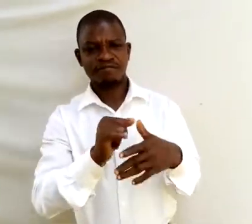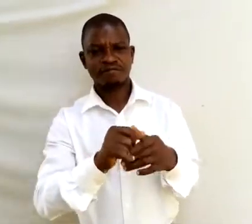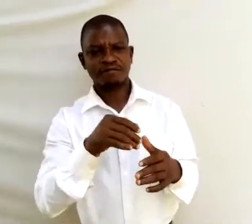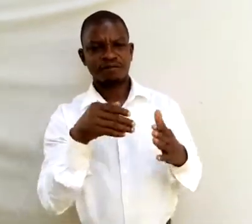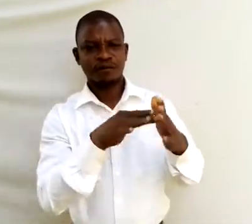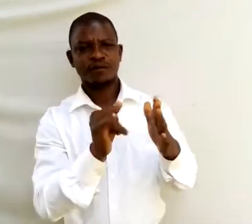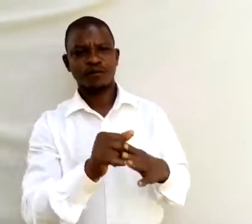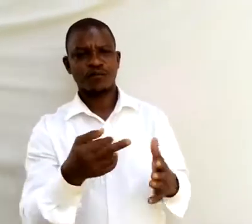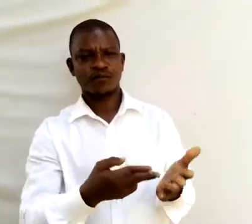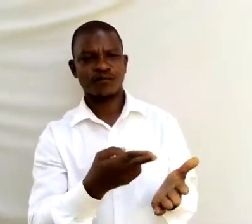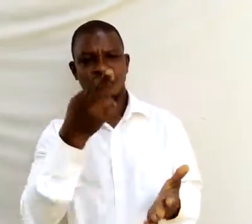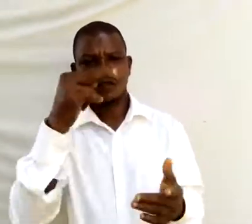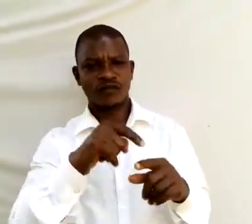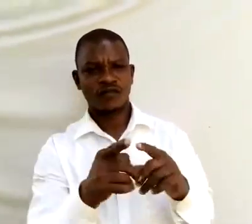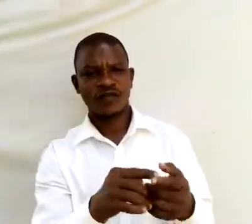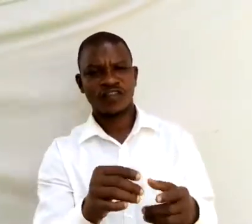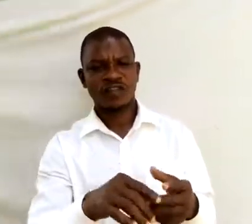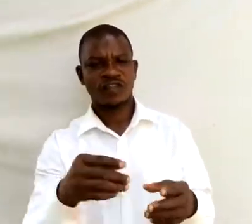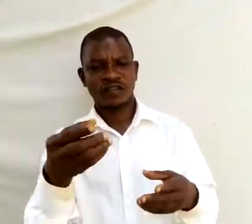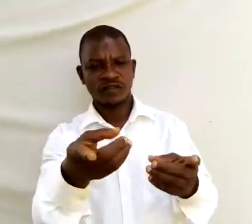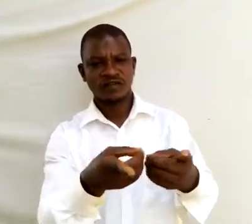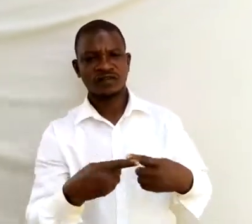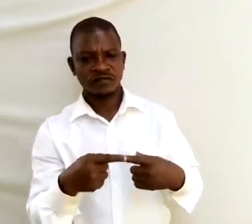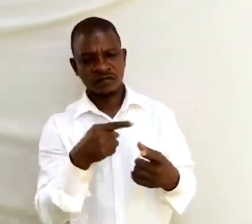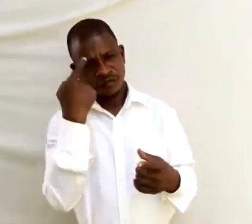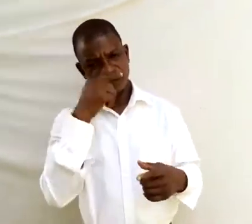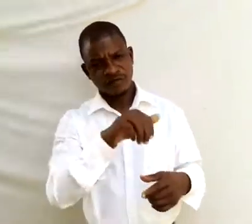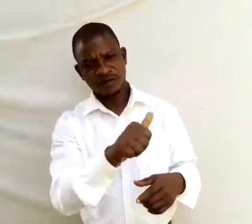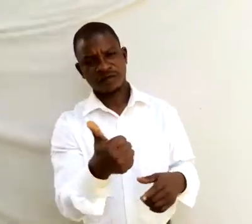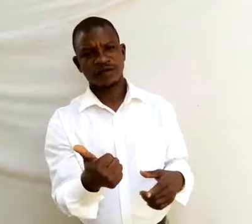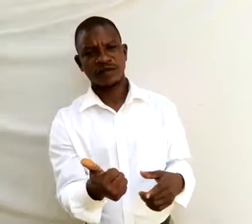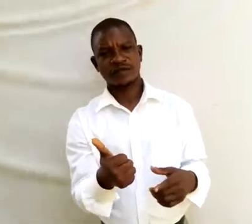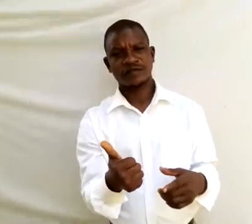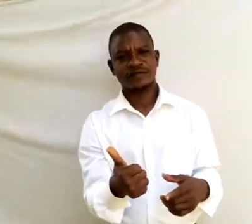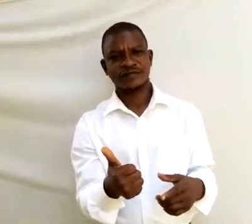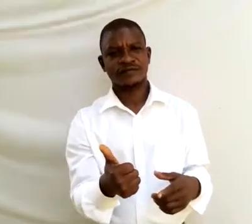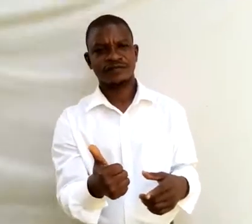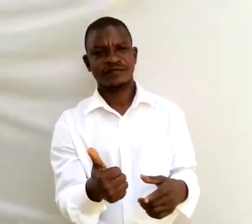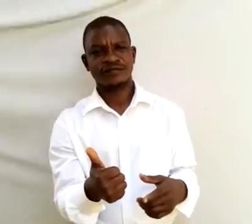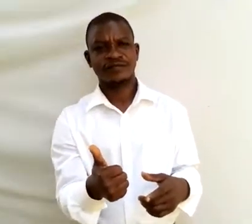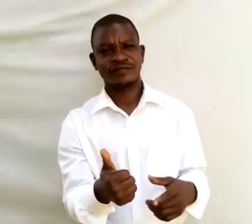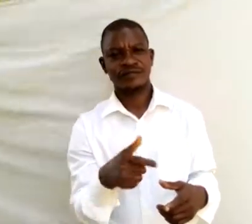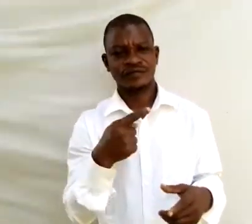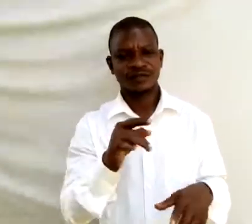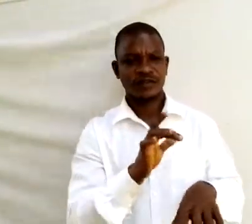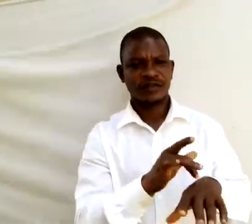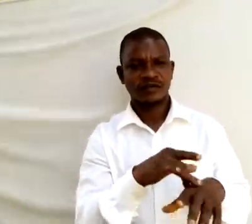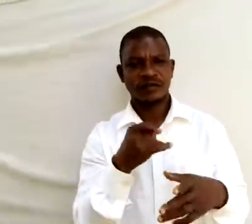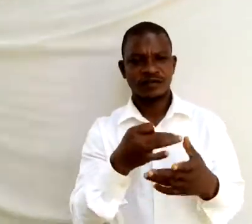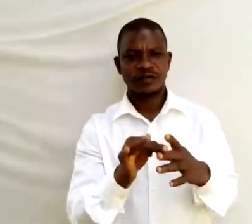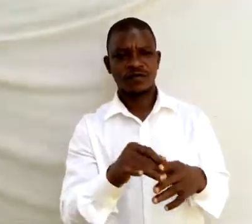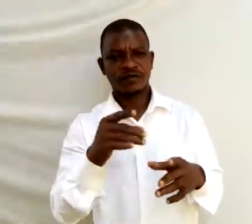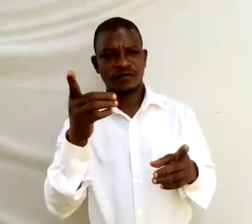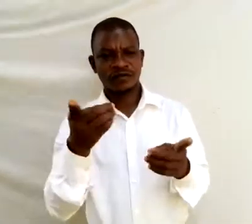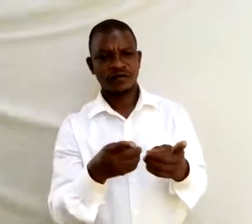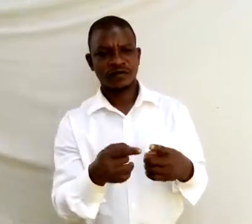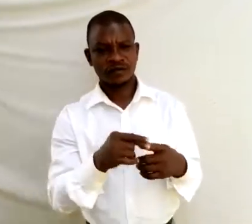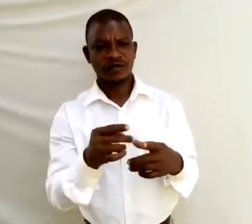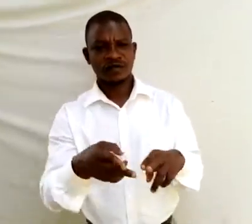to a rise in demand for other. The effects of decrease and increase in